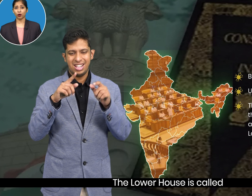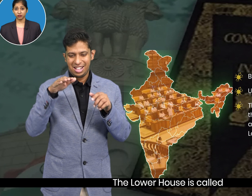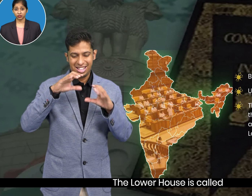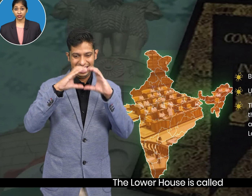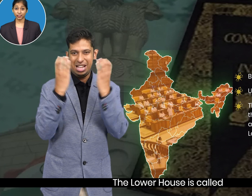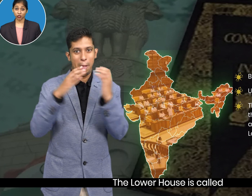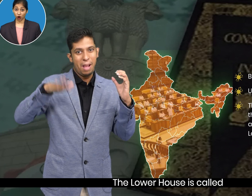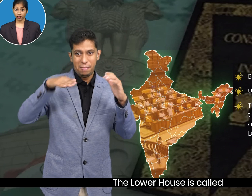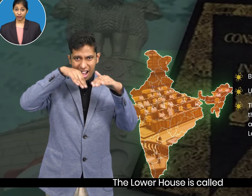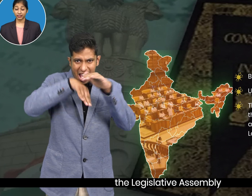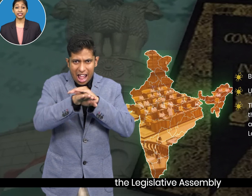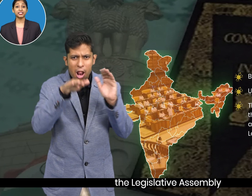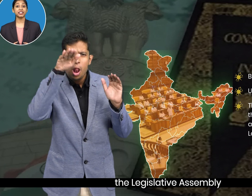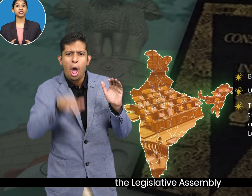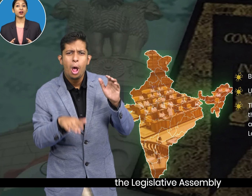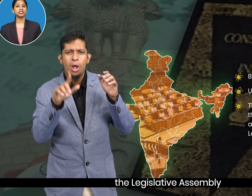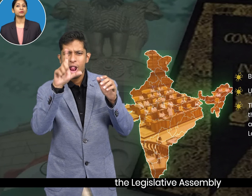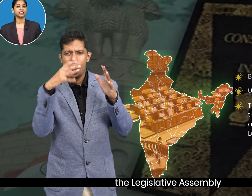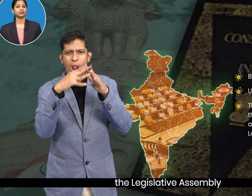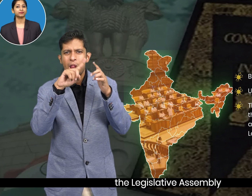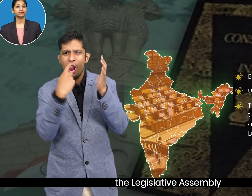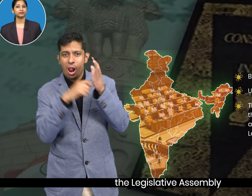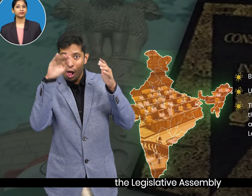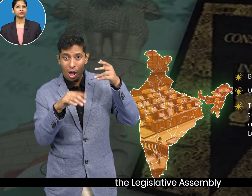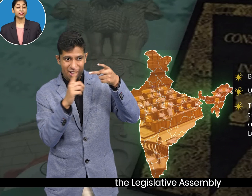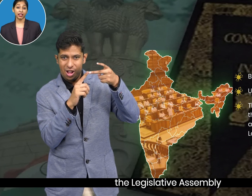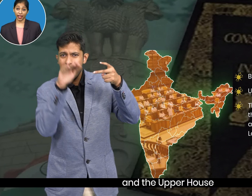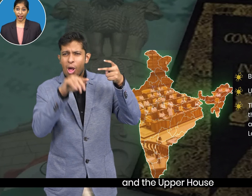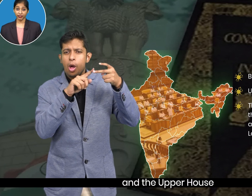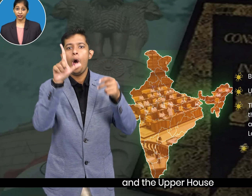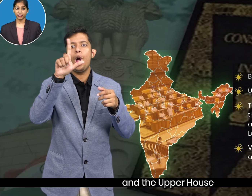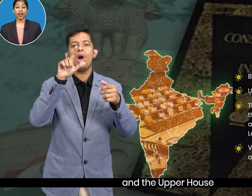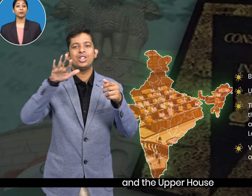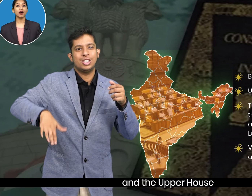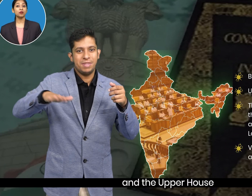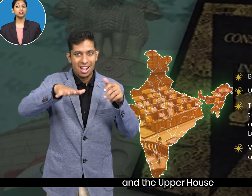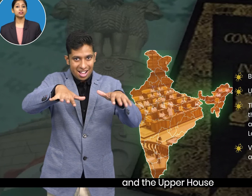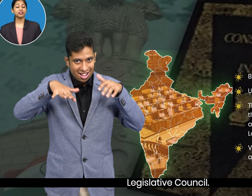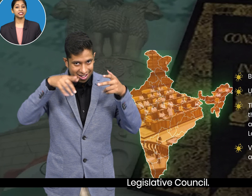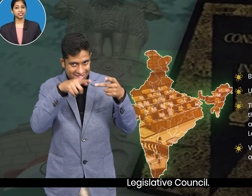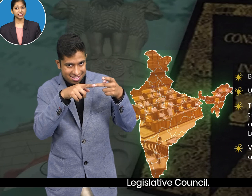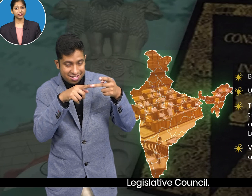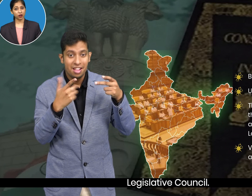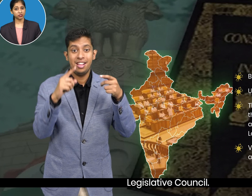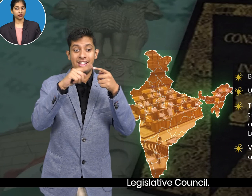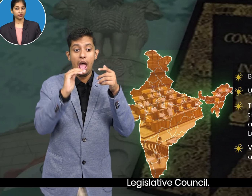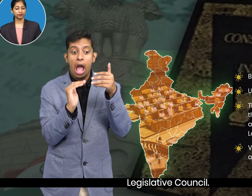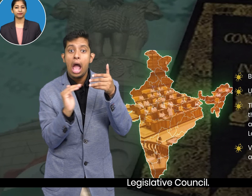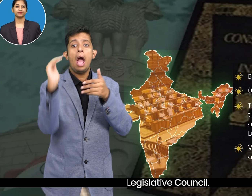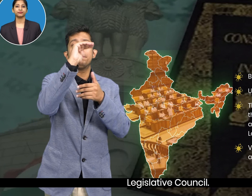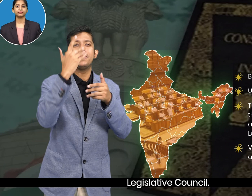The lower house is called the Legislative Assembly and the upper house Legislative